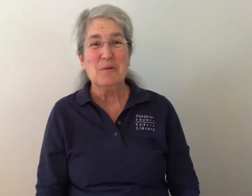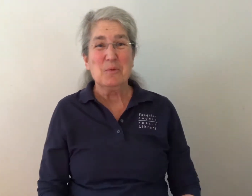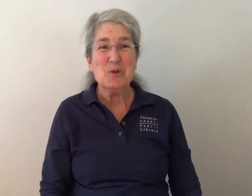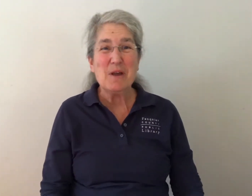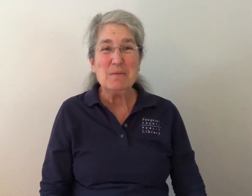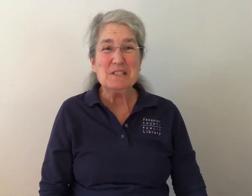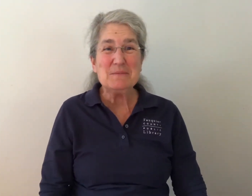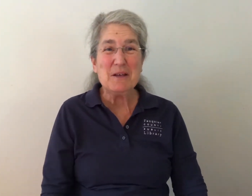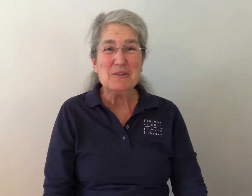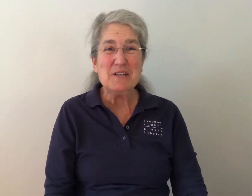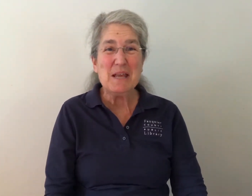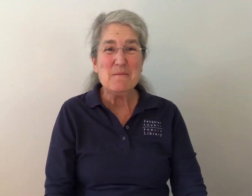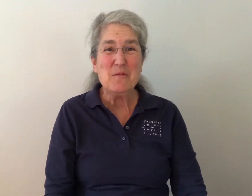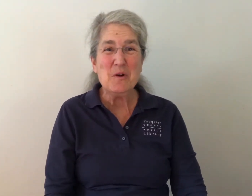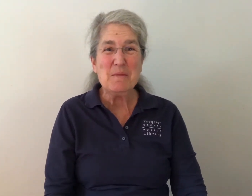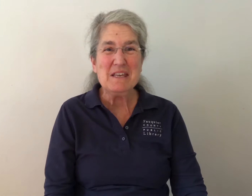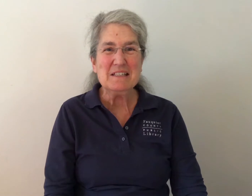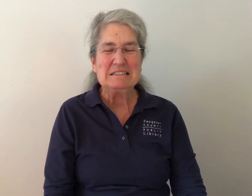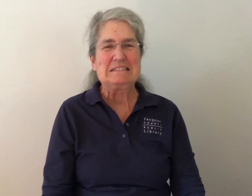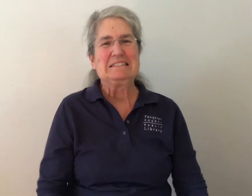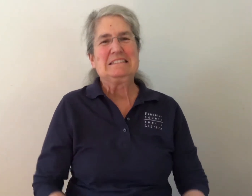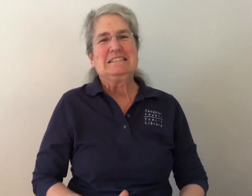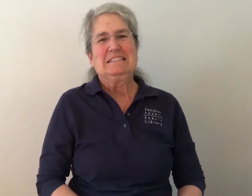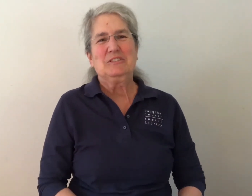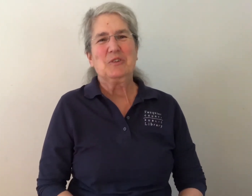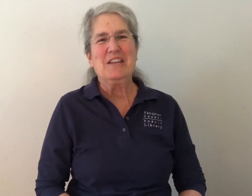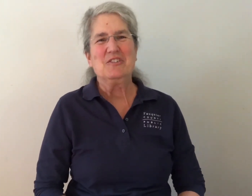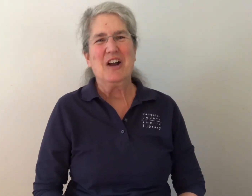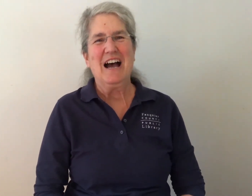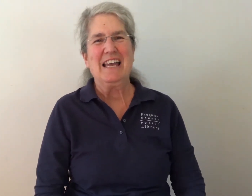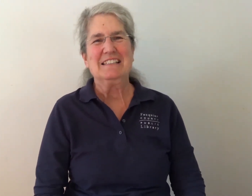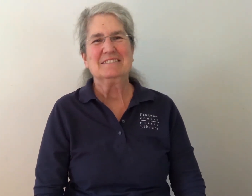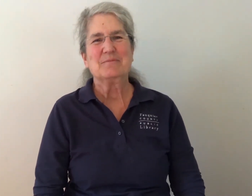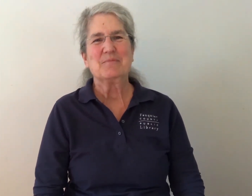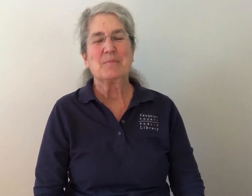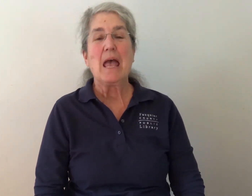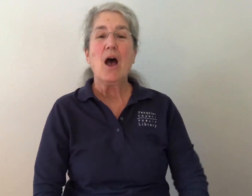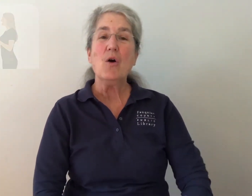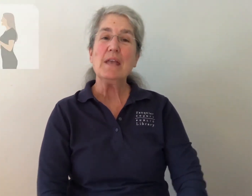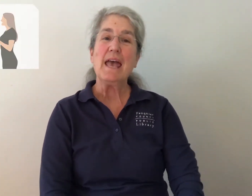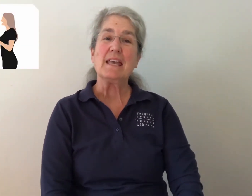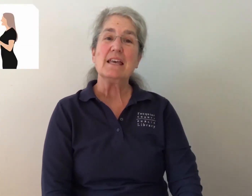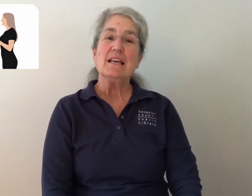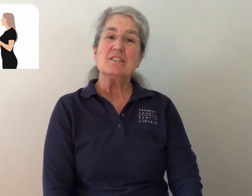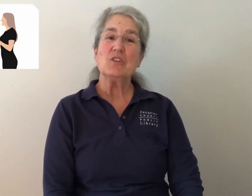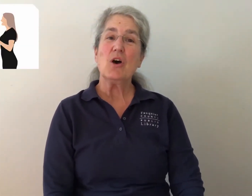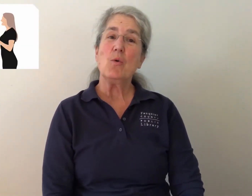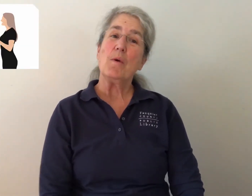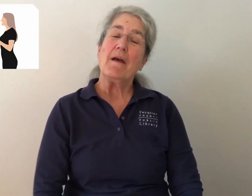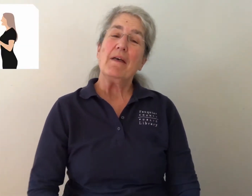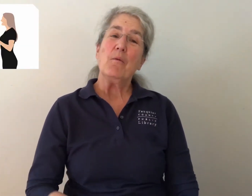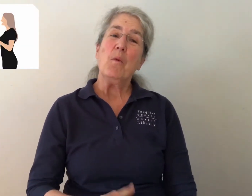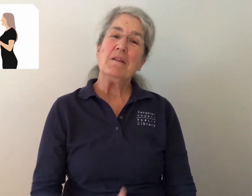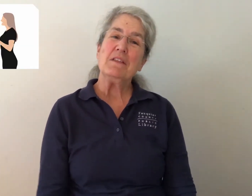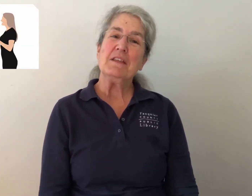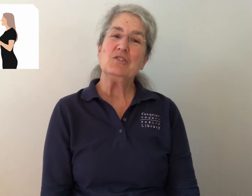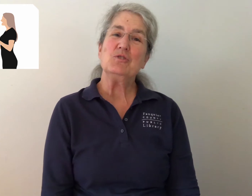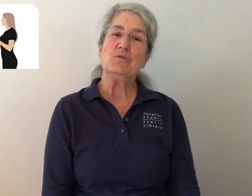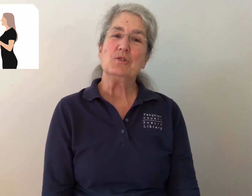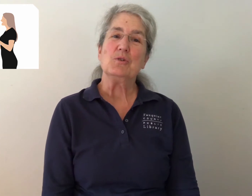Were you able to spell your name for me? Great try. Okay, so one of the things you do